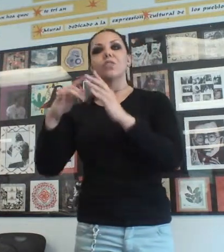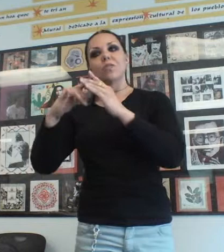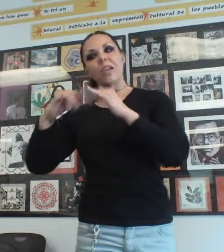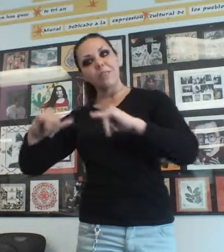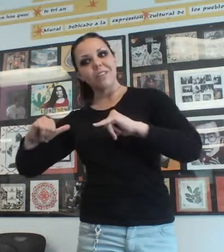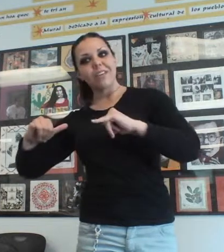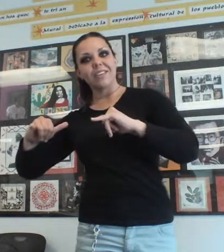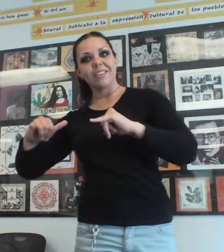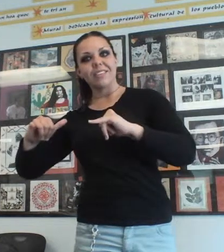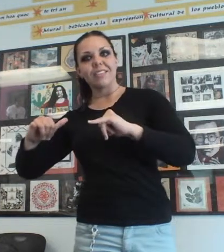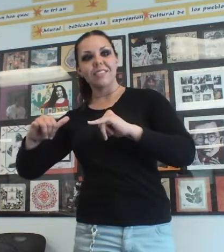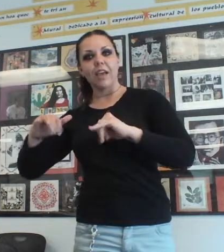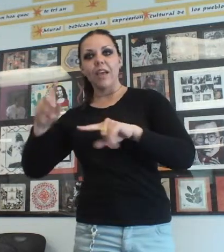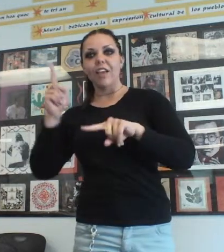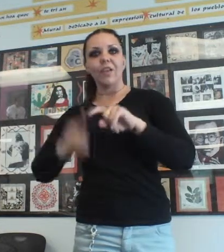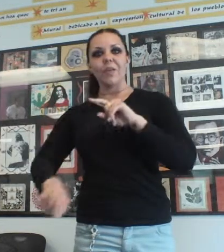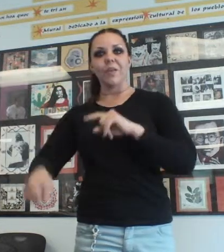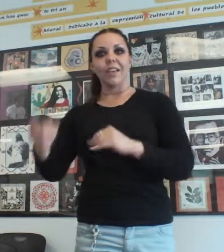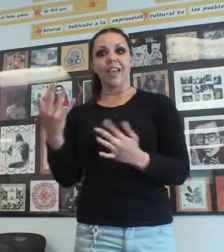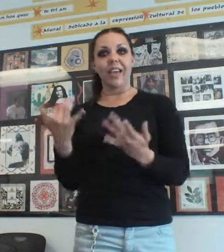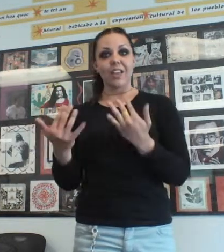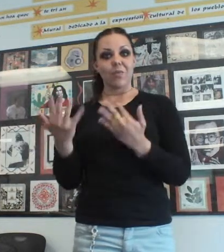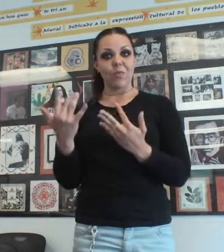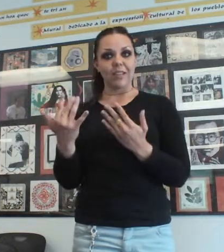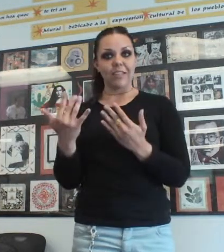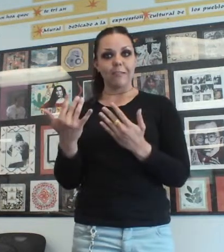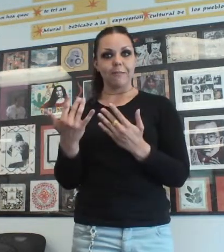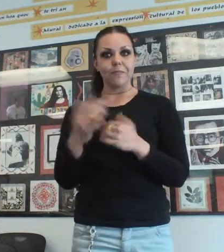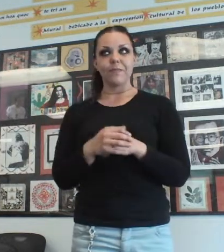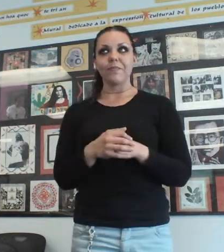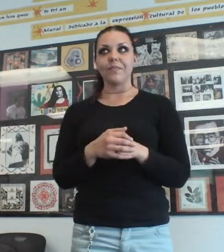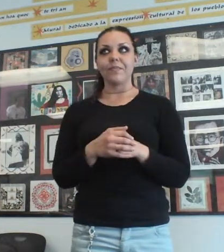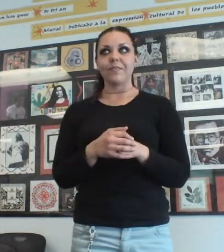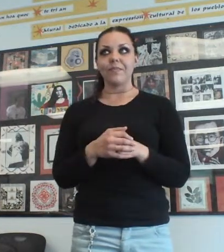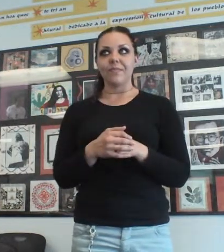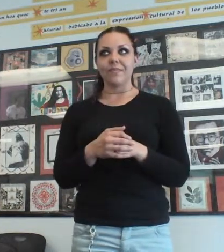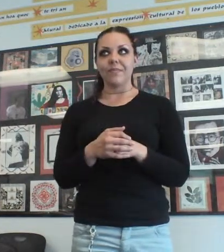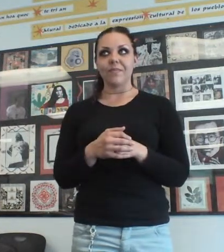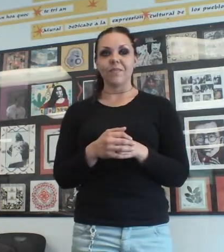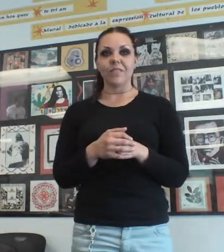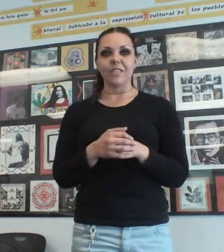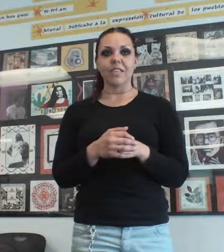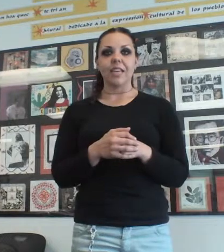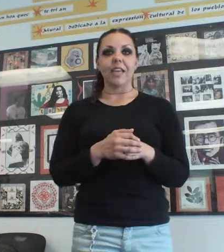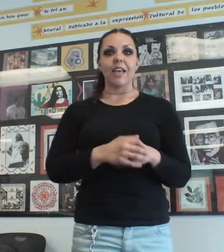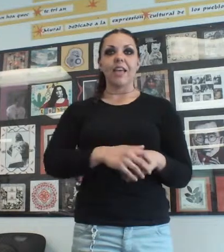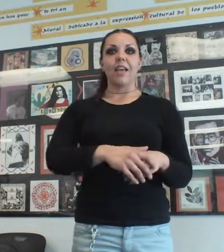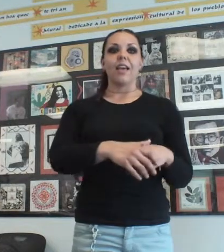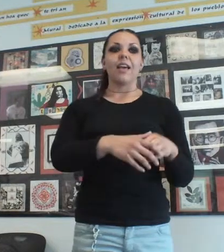enough information, I can make that into an ASL sentence. You start reformulating, here comes another one. While